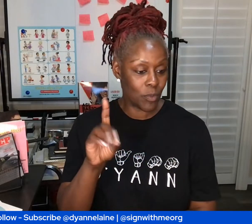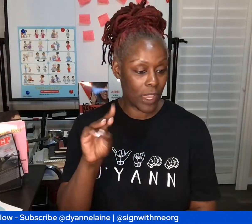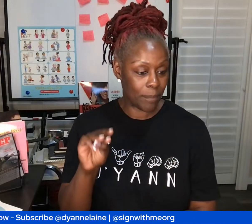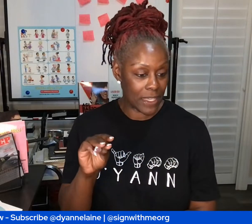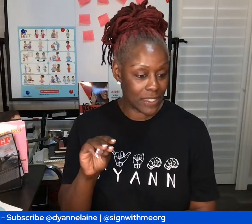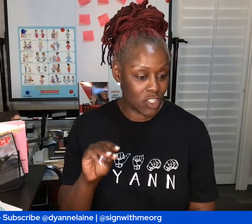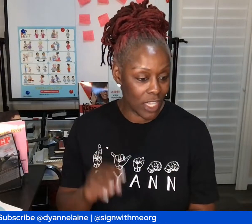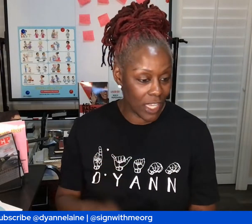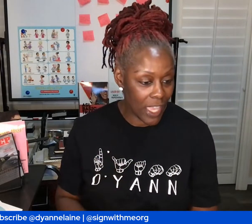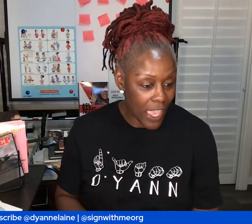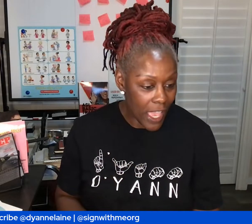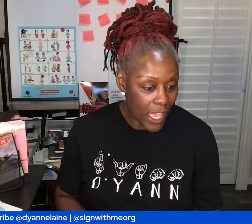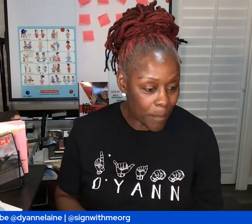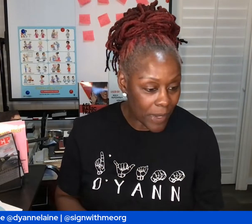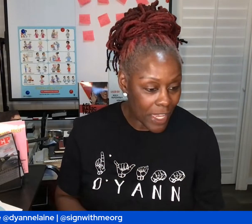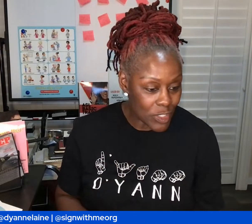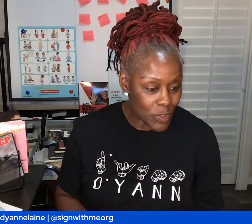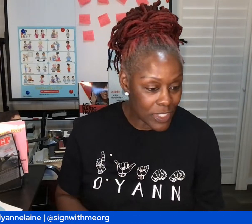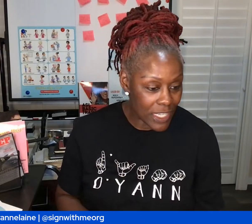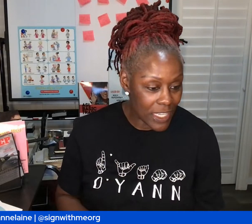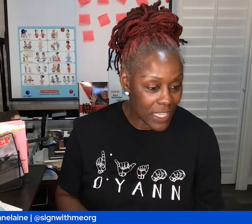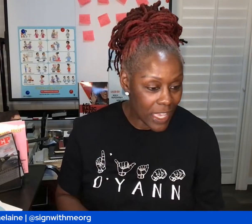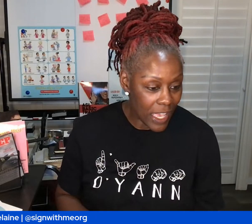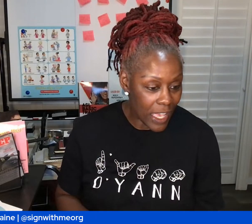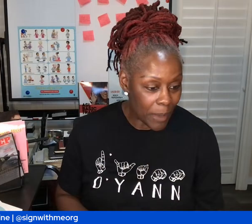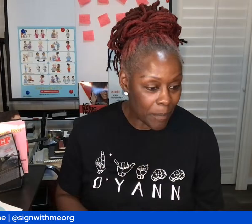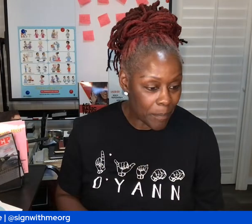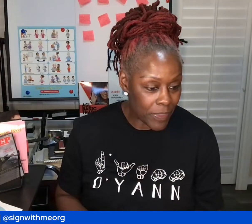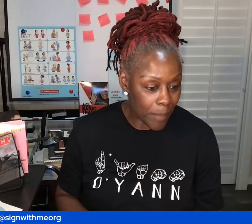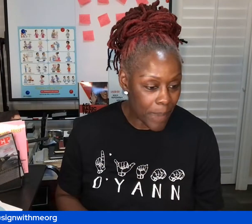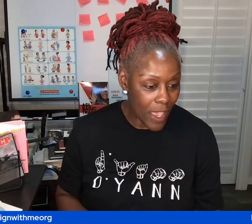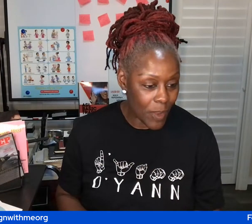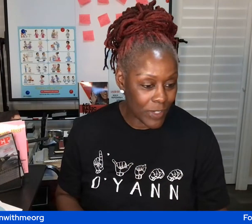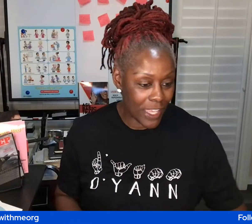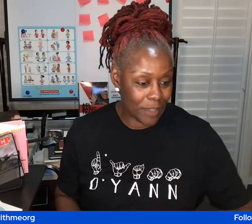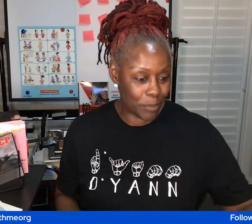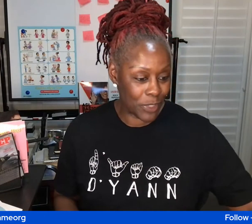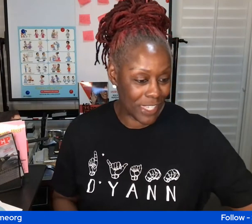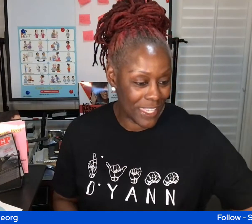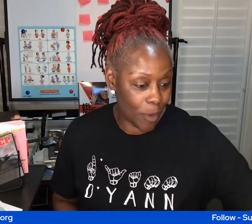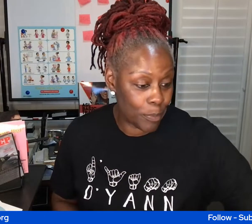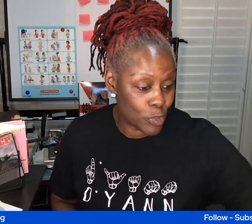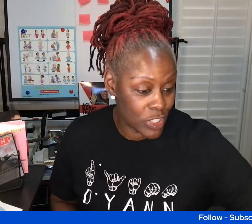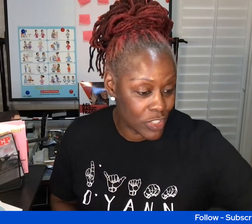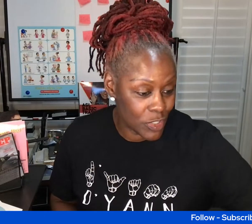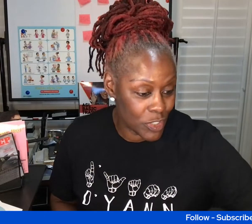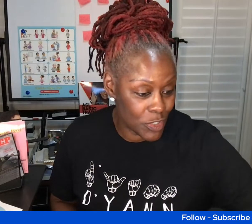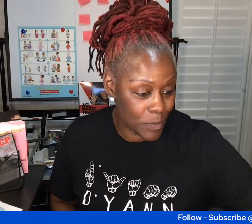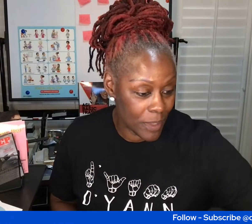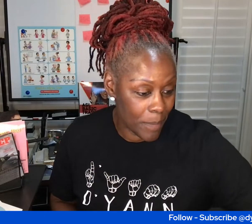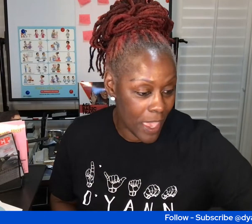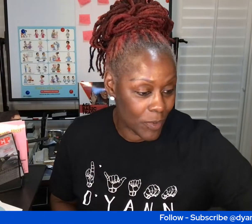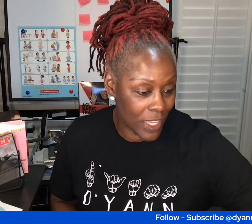direct messaging. But I do see the Bowed and Boogie, or Bougie, excuse me, the Bowed